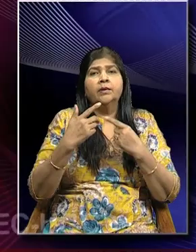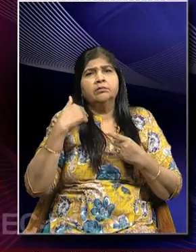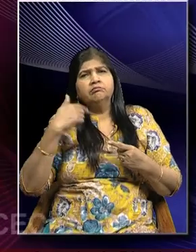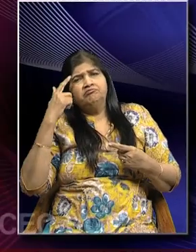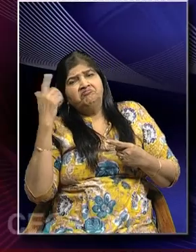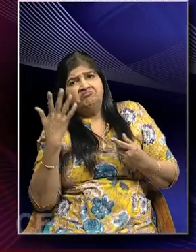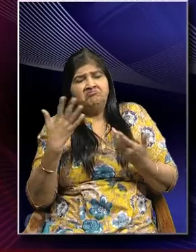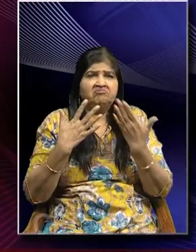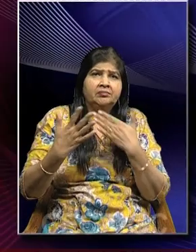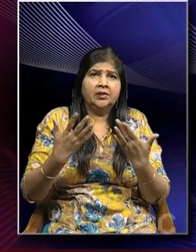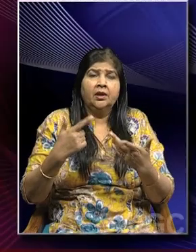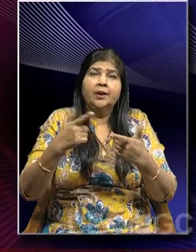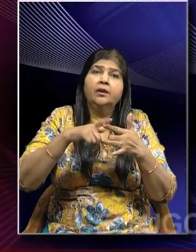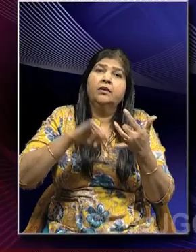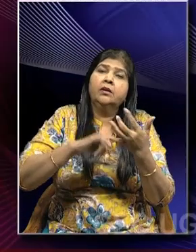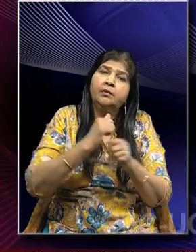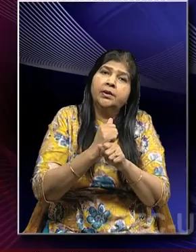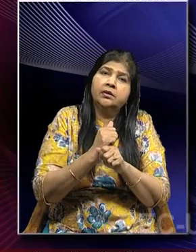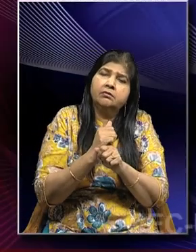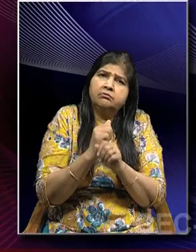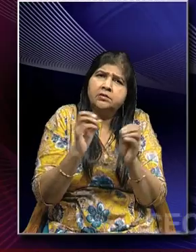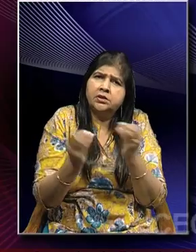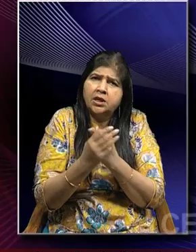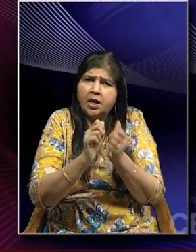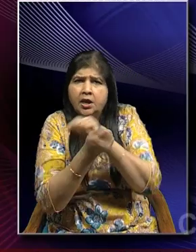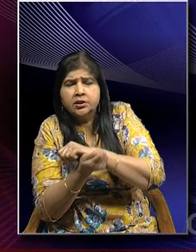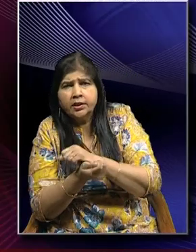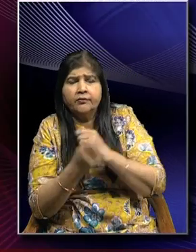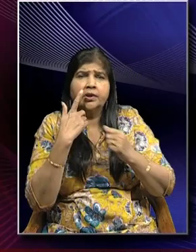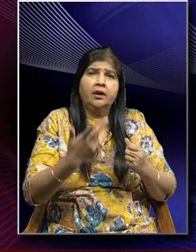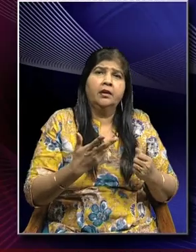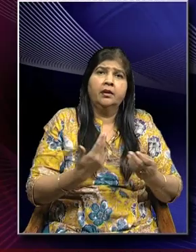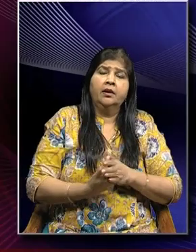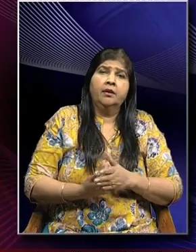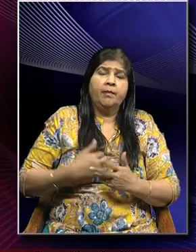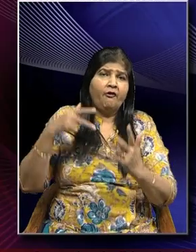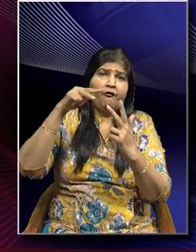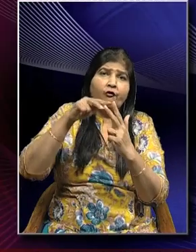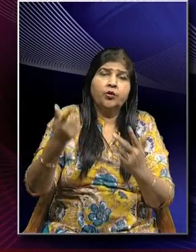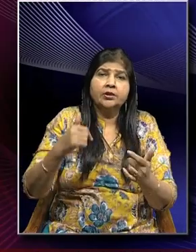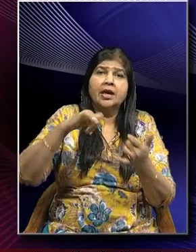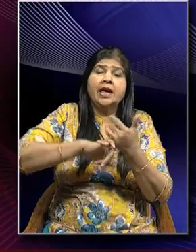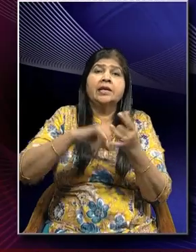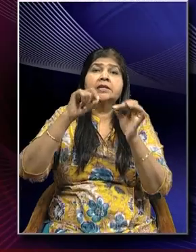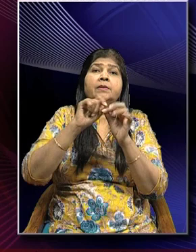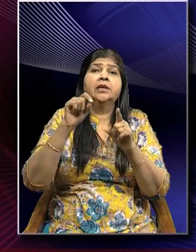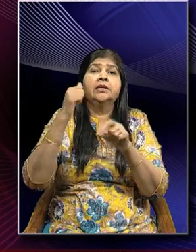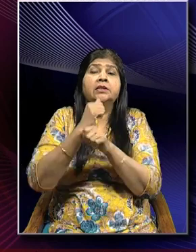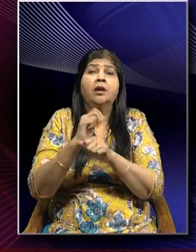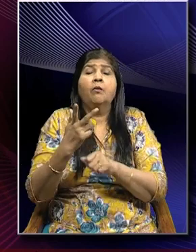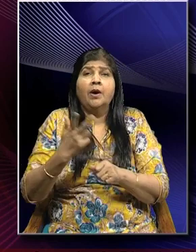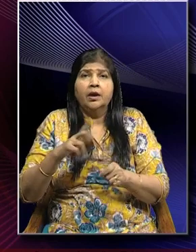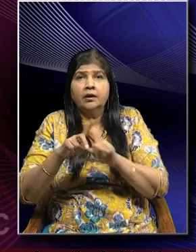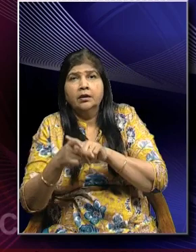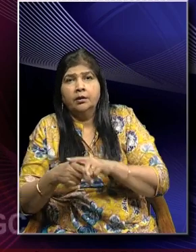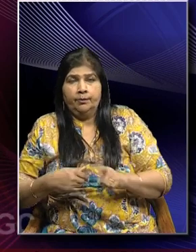we were talking about ESG, and suddenly I shifted my focus to SDGs. Why so? Because I